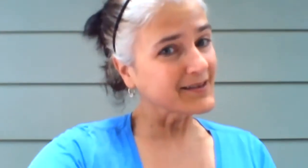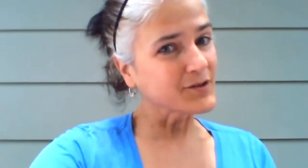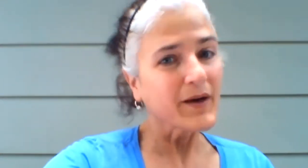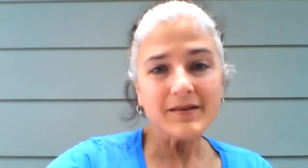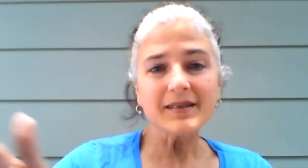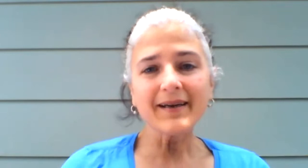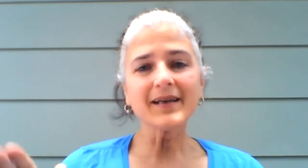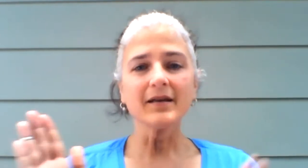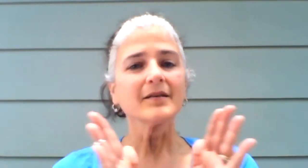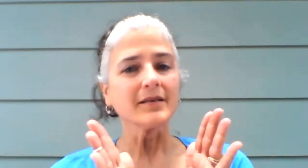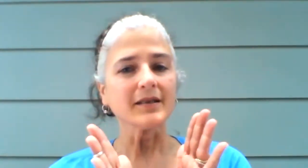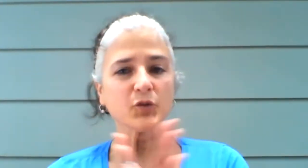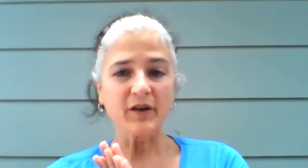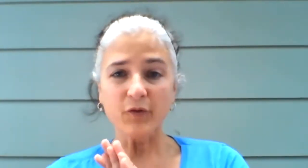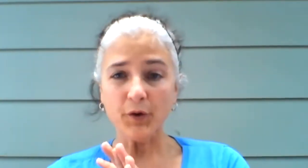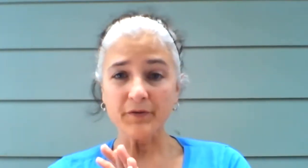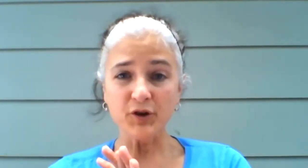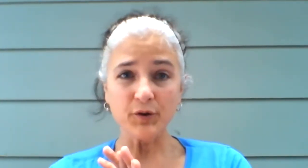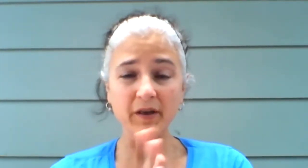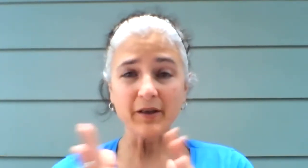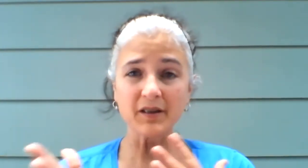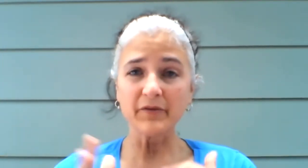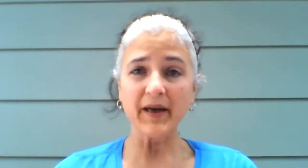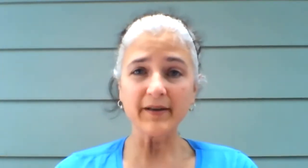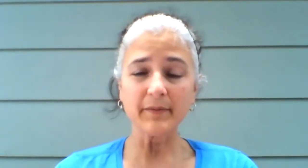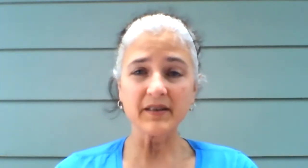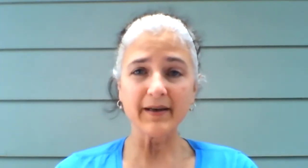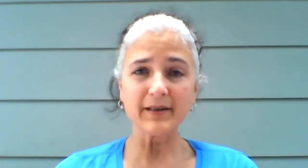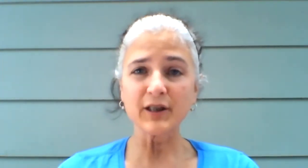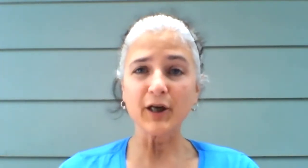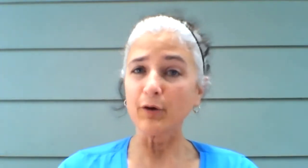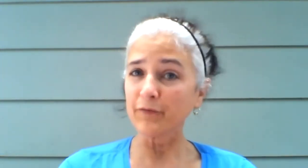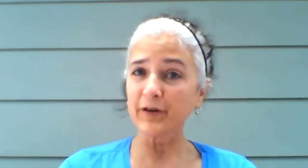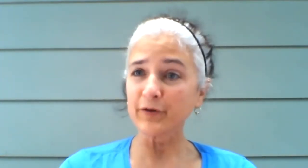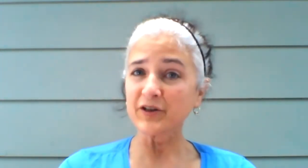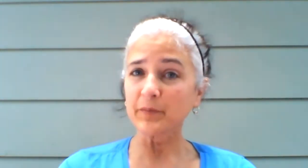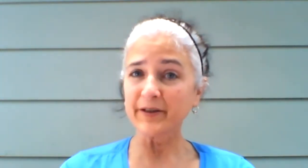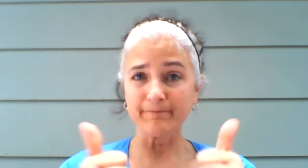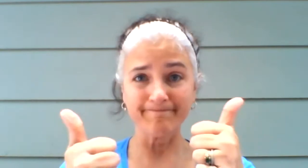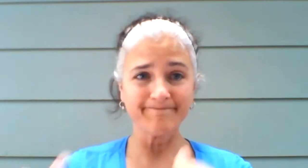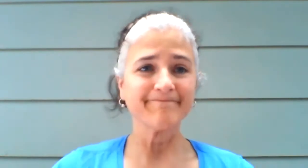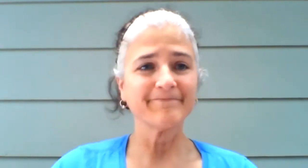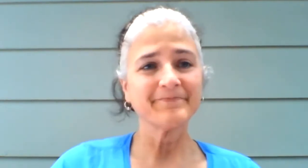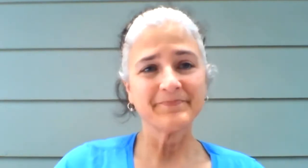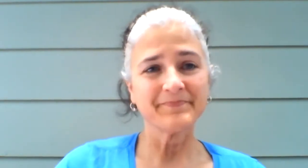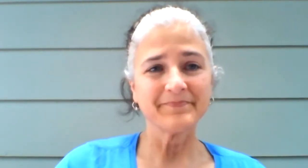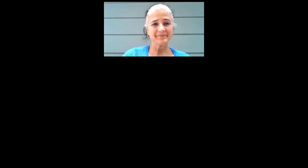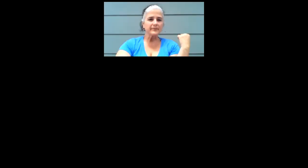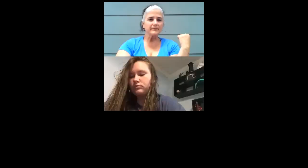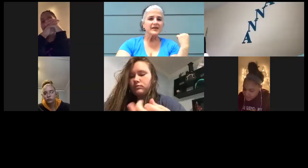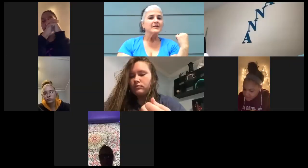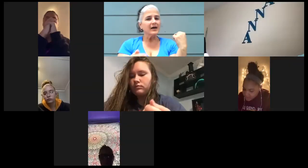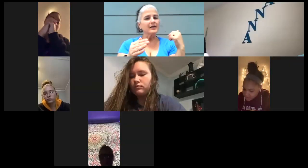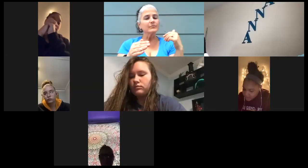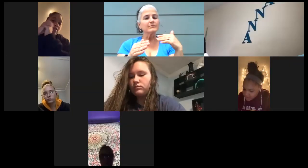Okay, this is Wednesday, the 24th of June. I know some of you can't come today, so hopefully you'll catch up later.